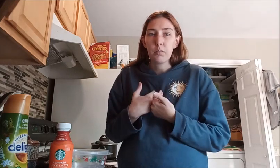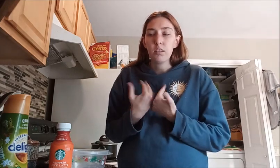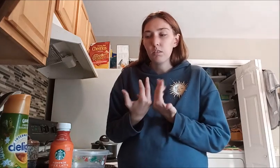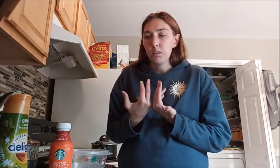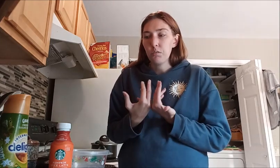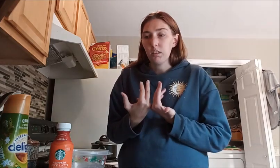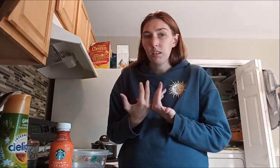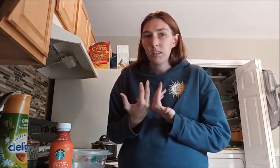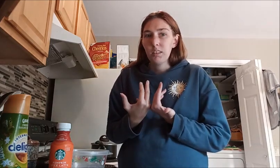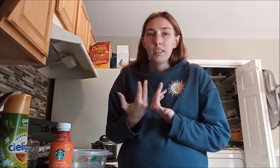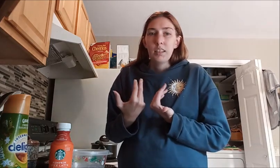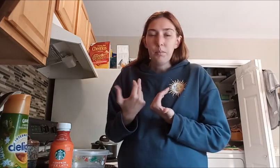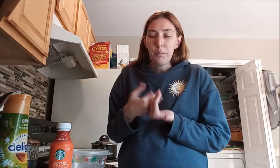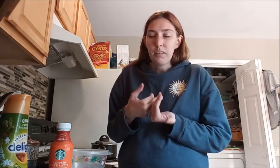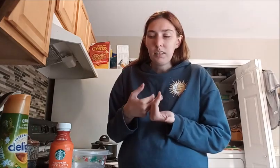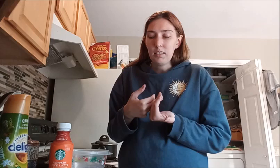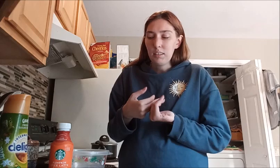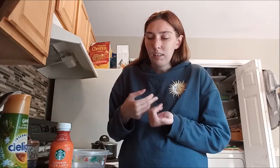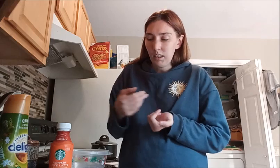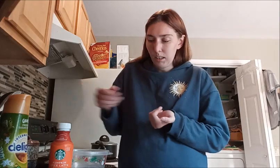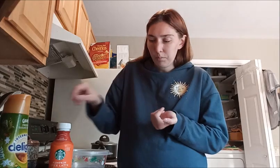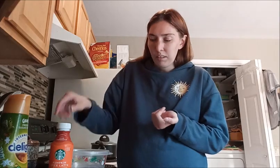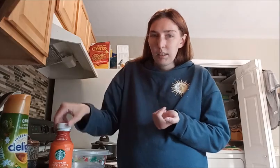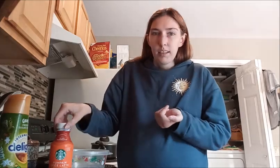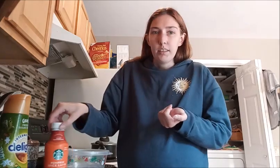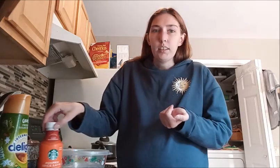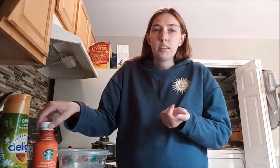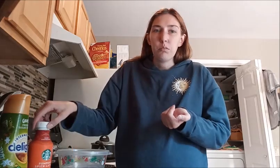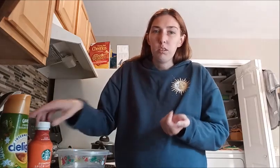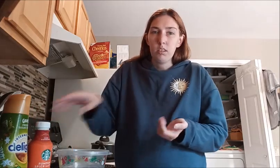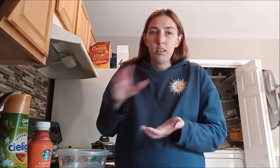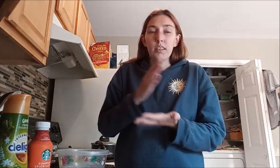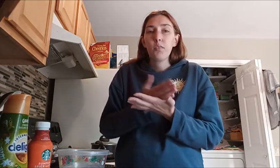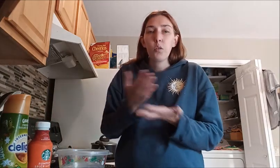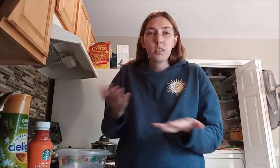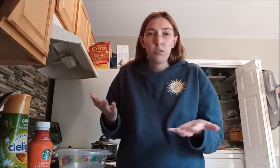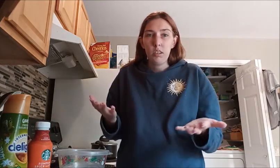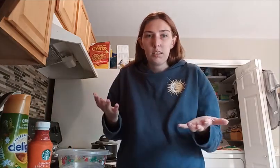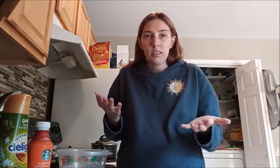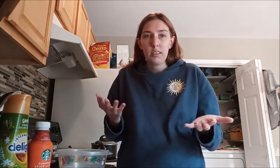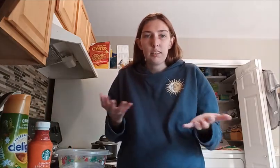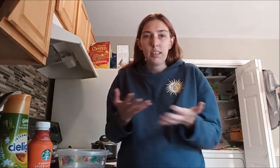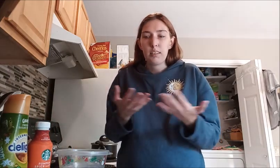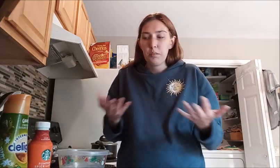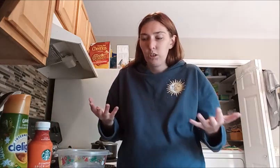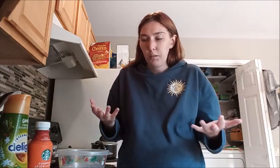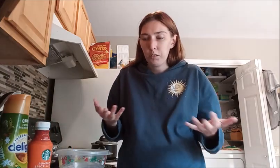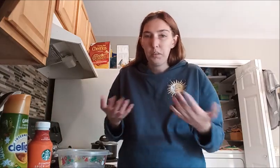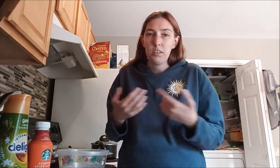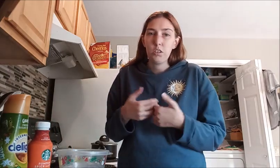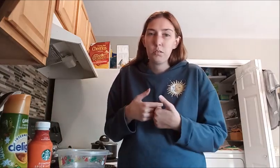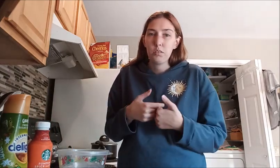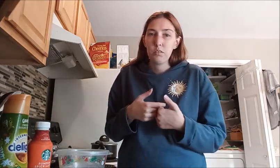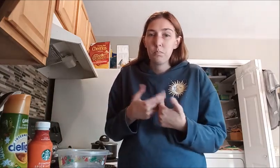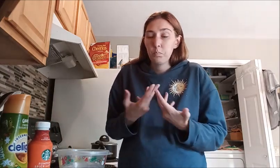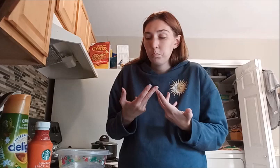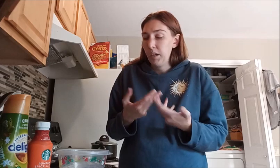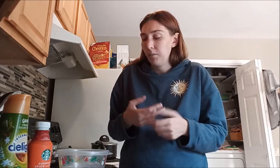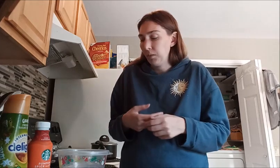they do taste really good, in my opinion. Yes, they will, like, of course they will not taste the exact same as Starbucks, but that's just, I'm fine with